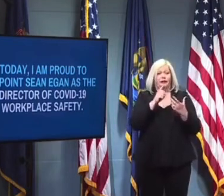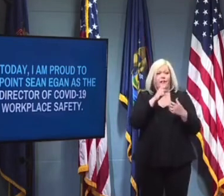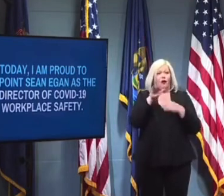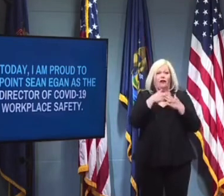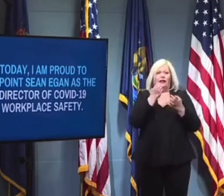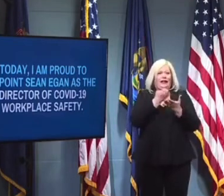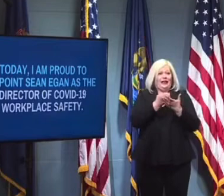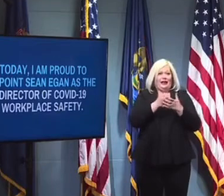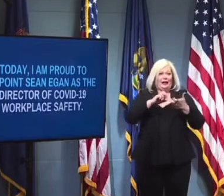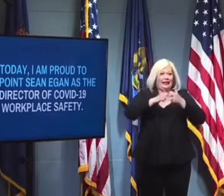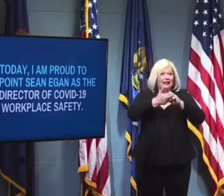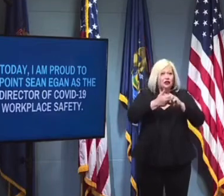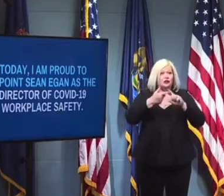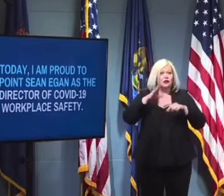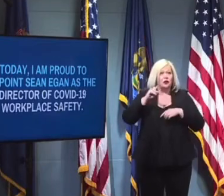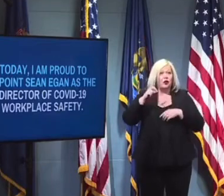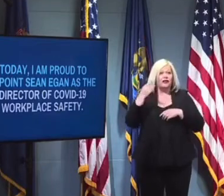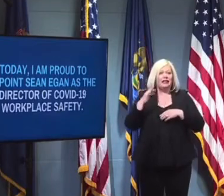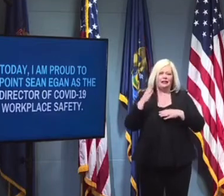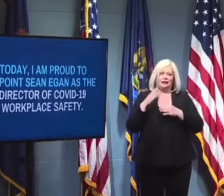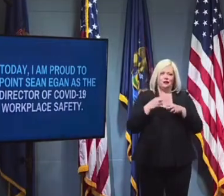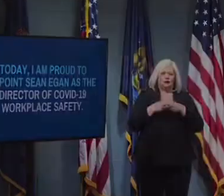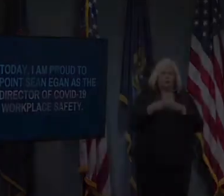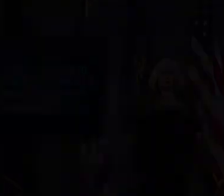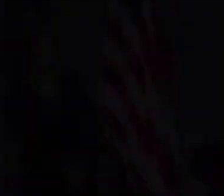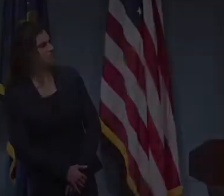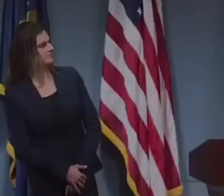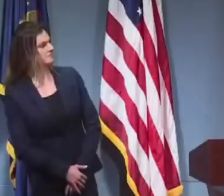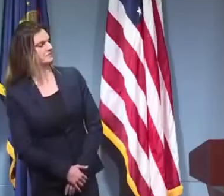fallout from what COVID-19 has been for our country.